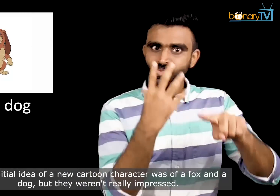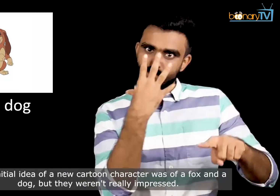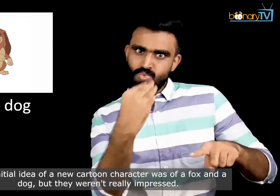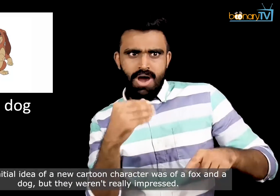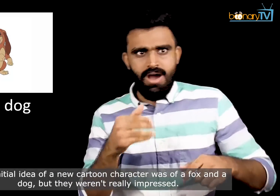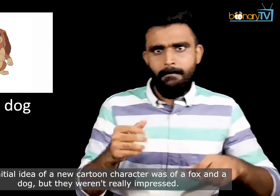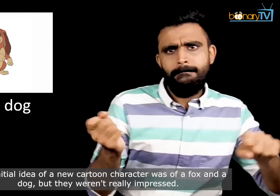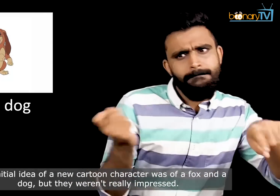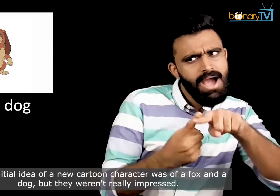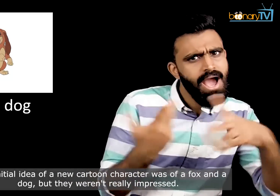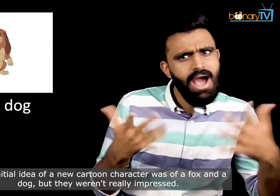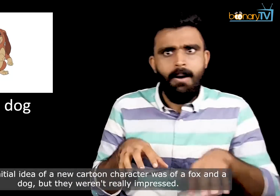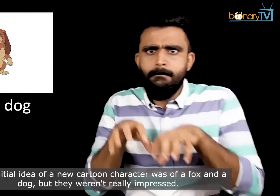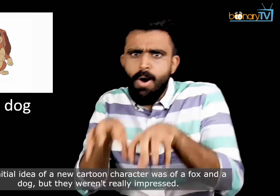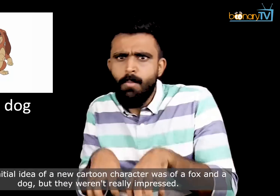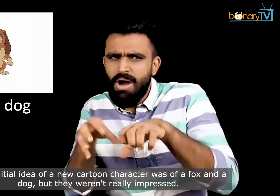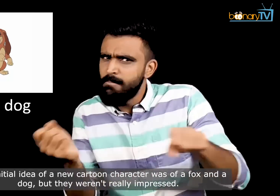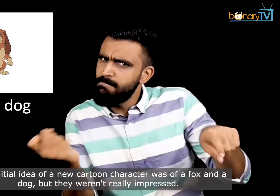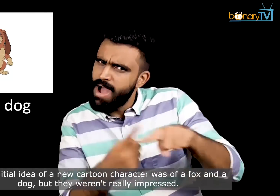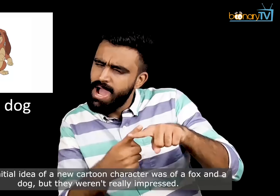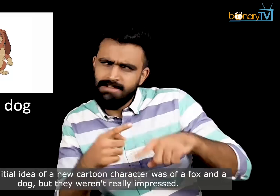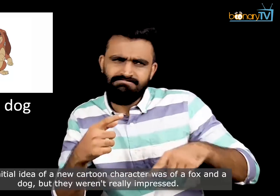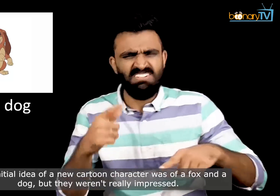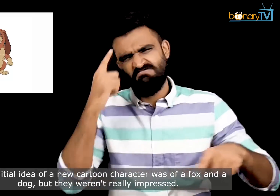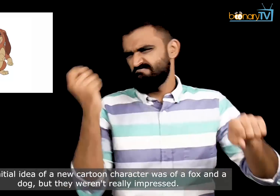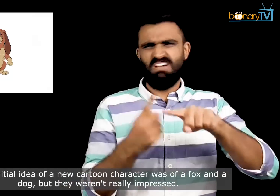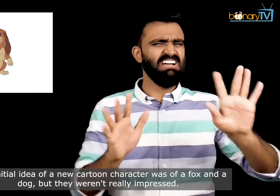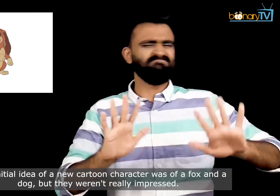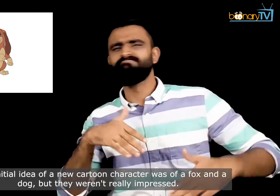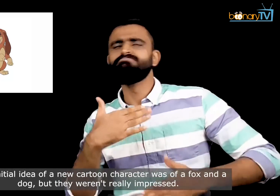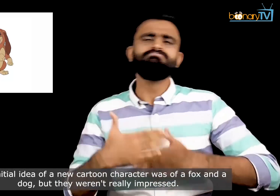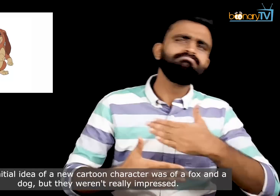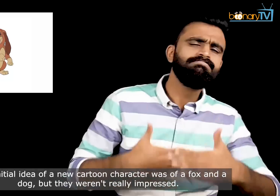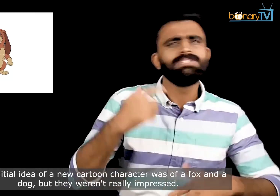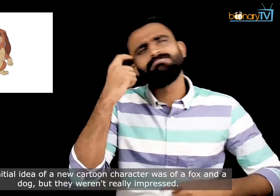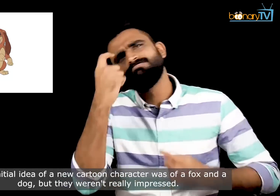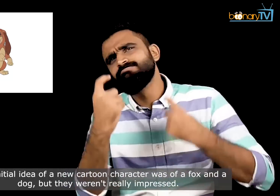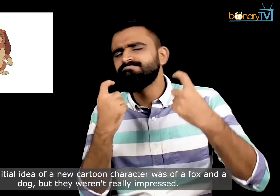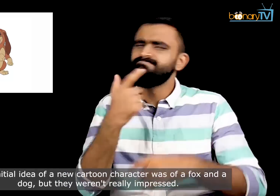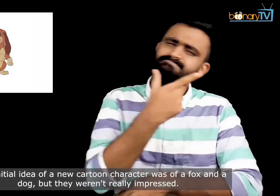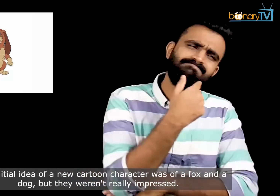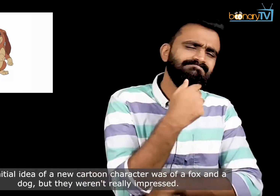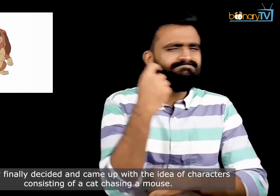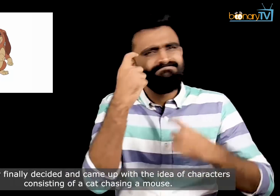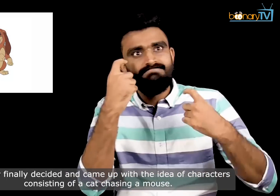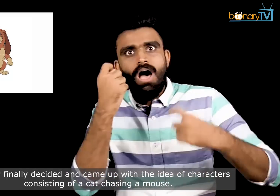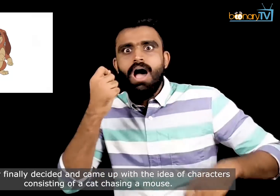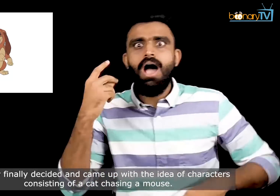was of a fox and a dog, but they weren't really impressed. So